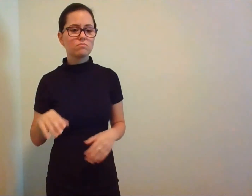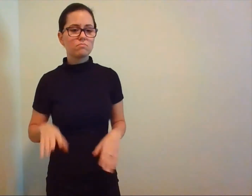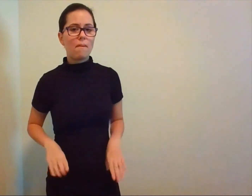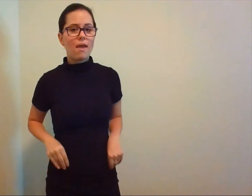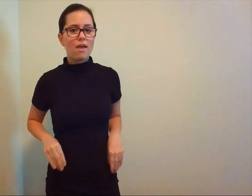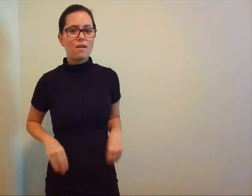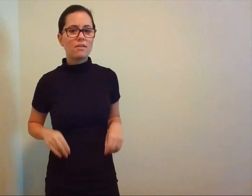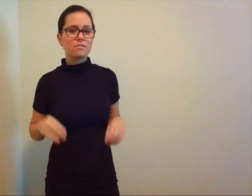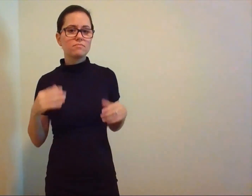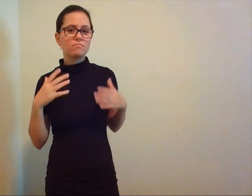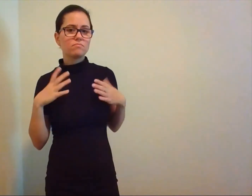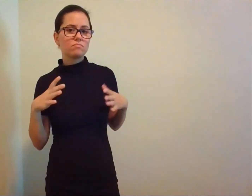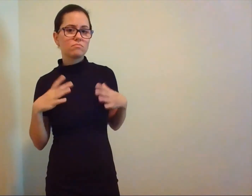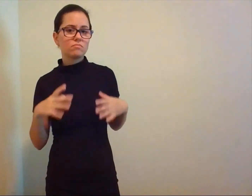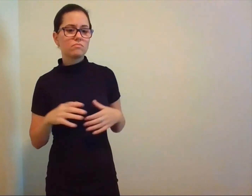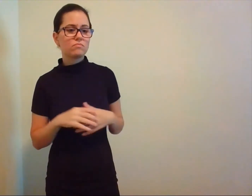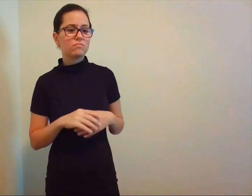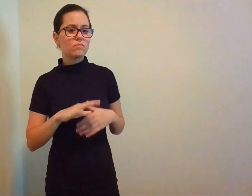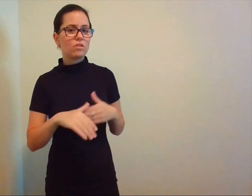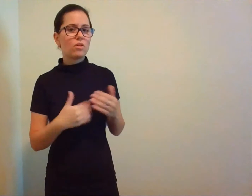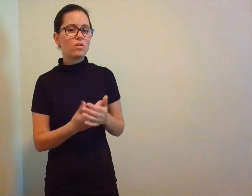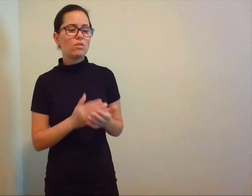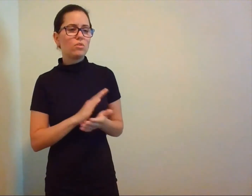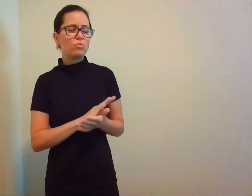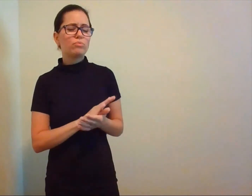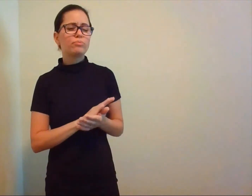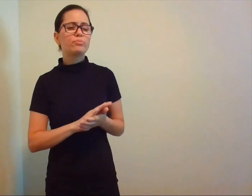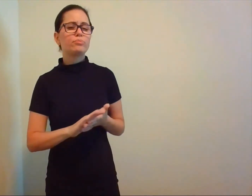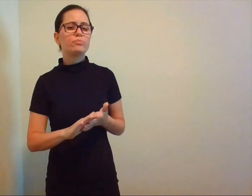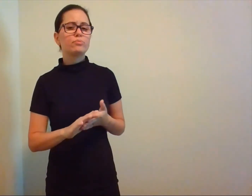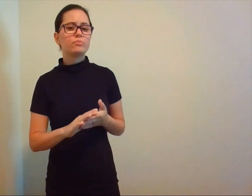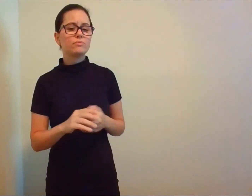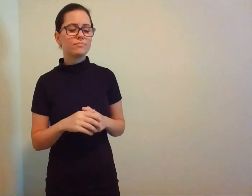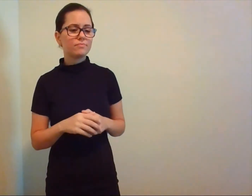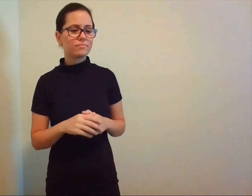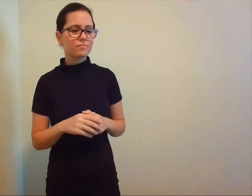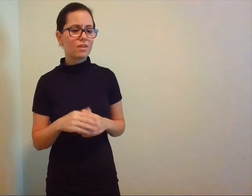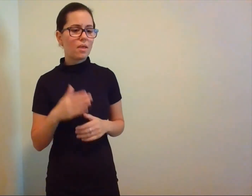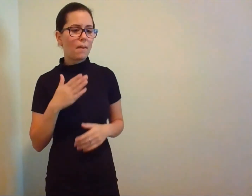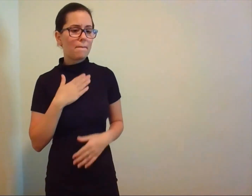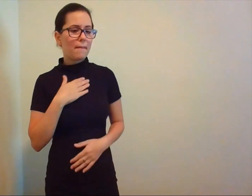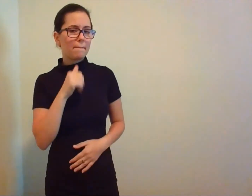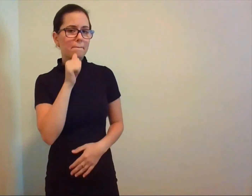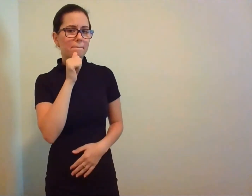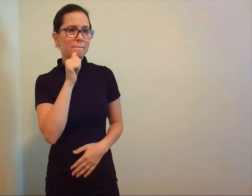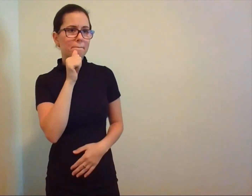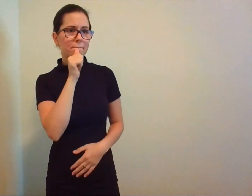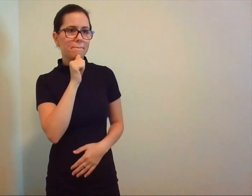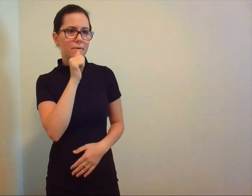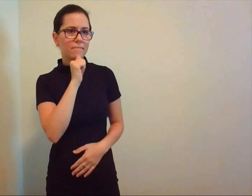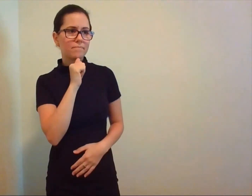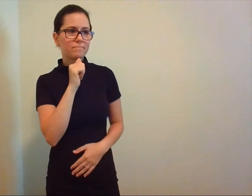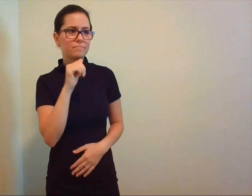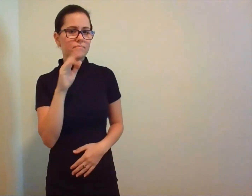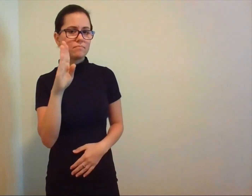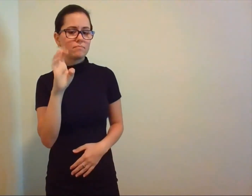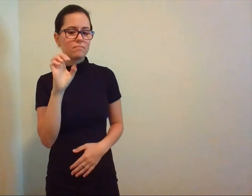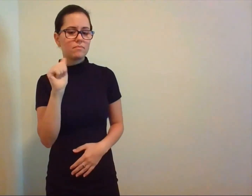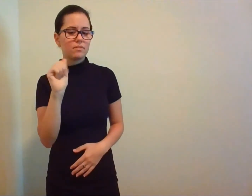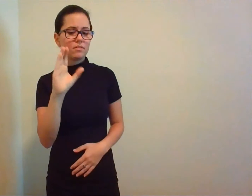this was Memorial Day weekend. There's nobody on this beach because it's like it feels like a private beach, and there's not many access points. And on the access points,